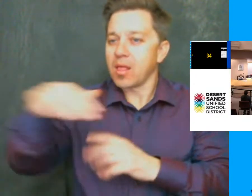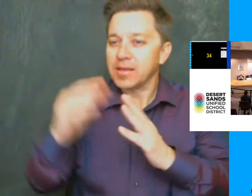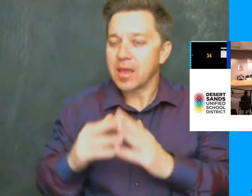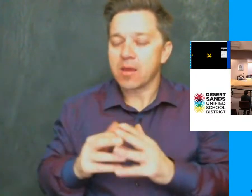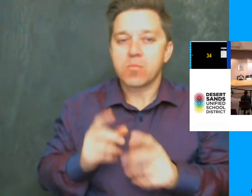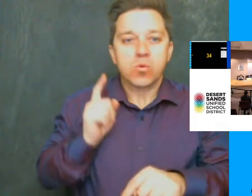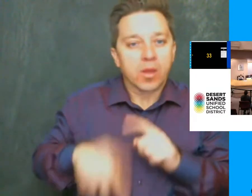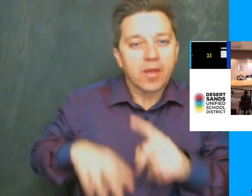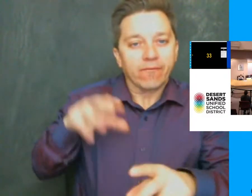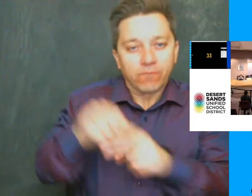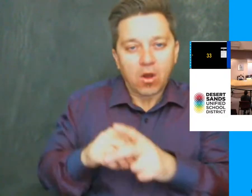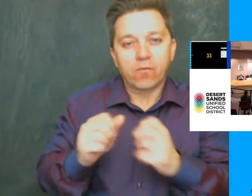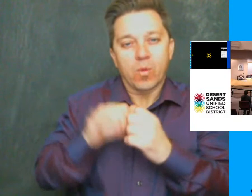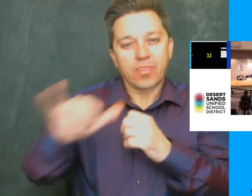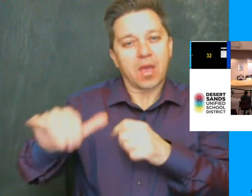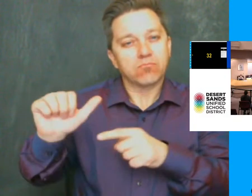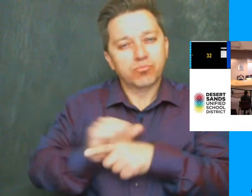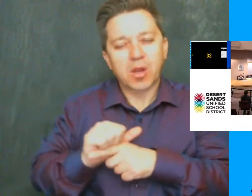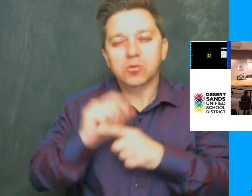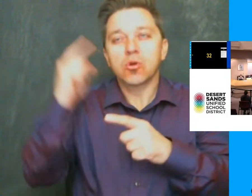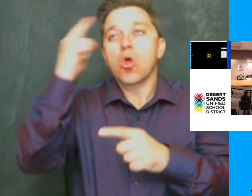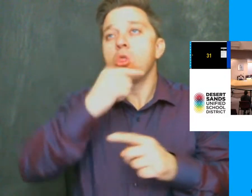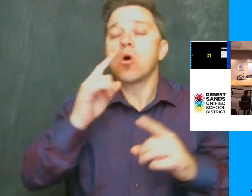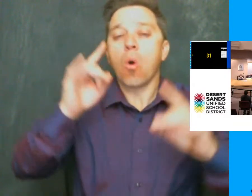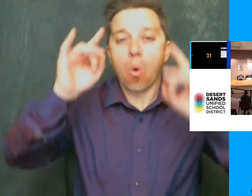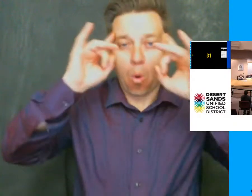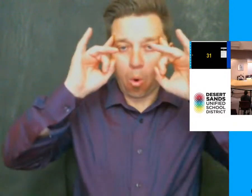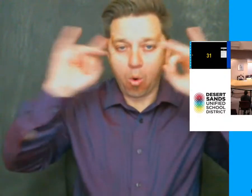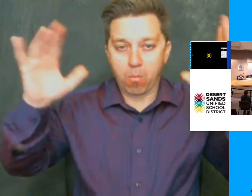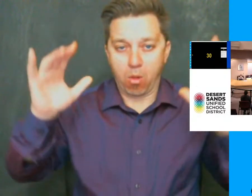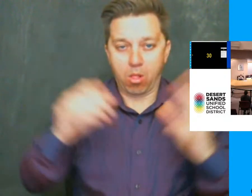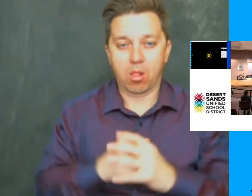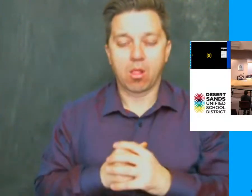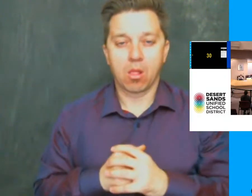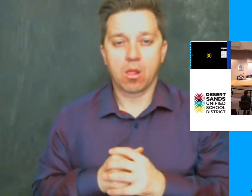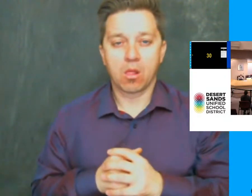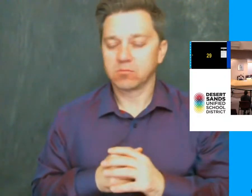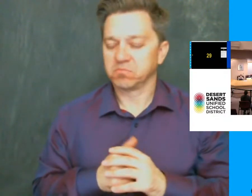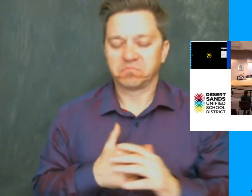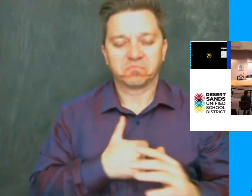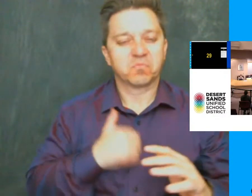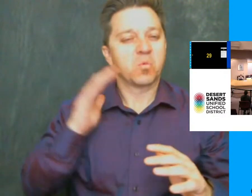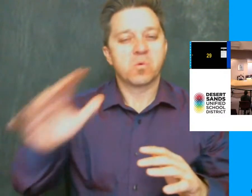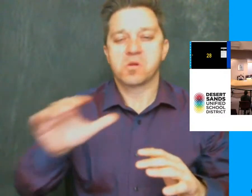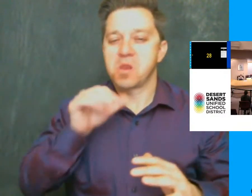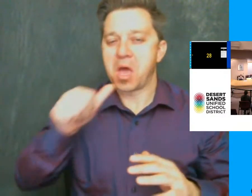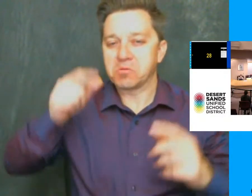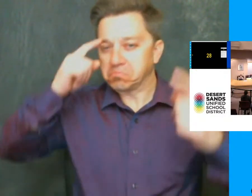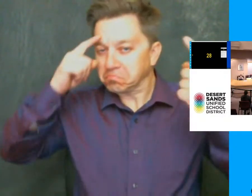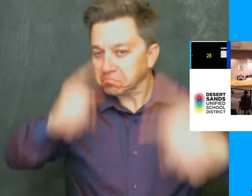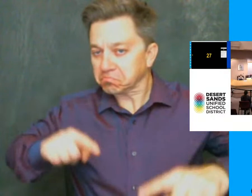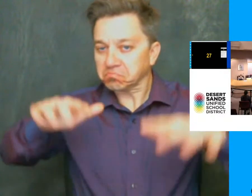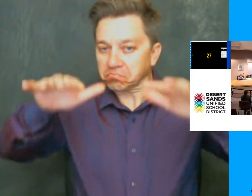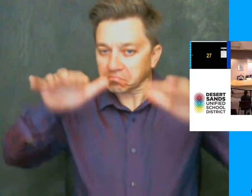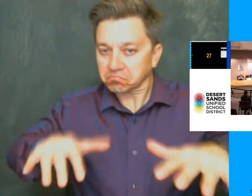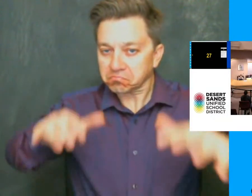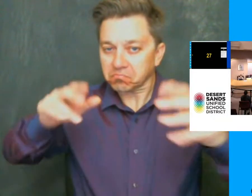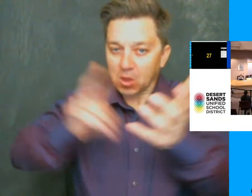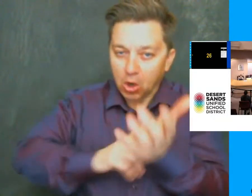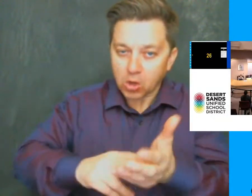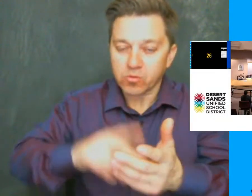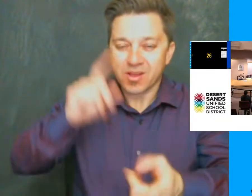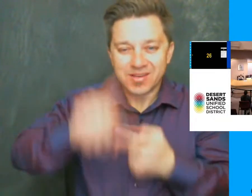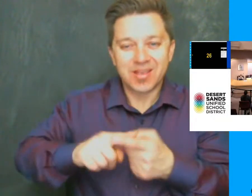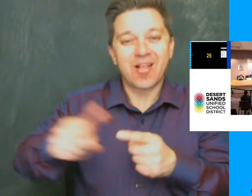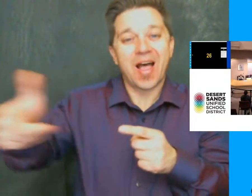these personnel practices. It looks horrible. We will not settle a contract until hiring practices are